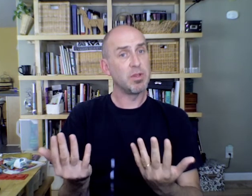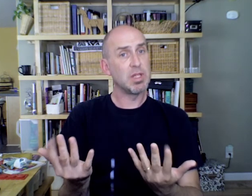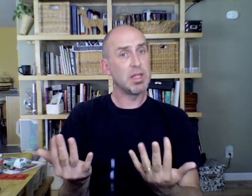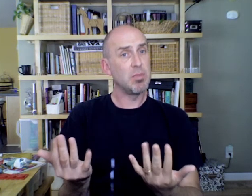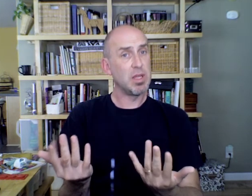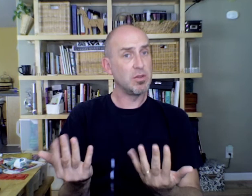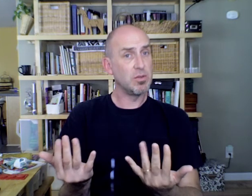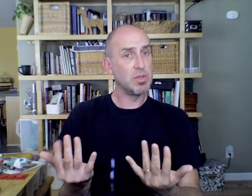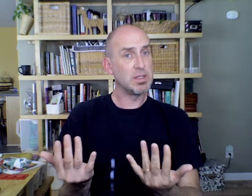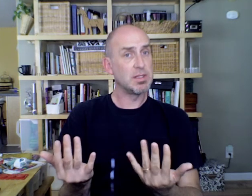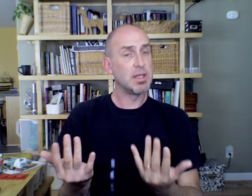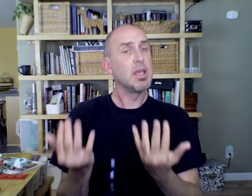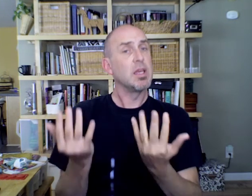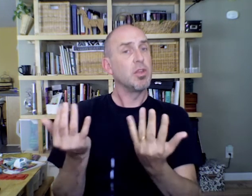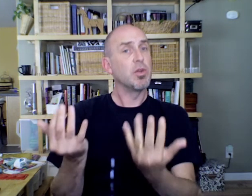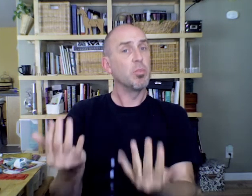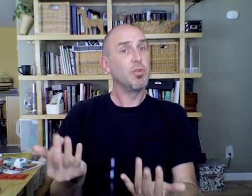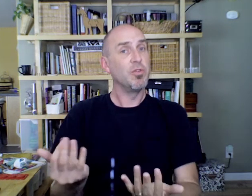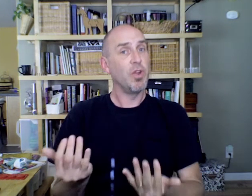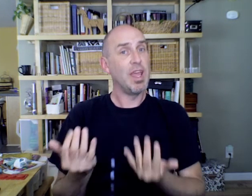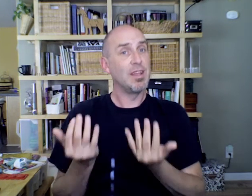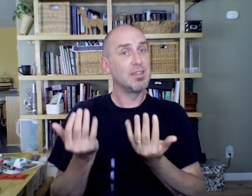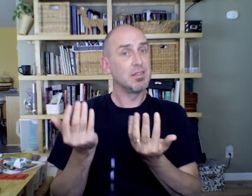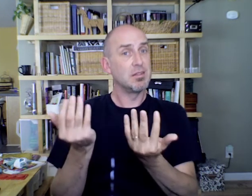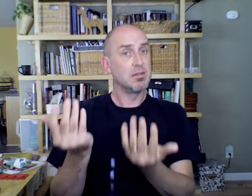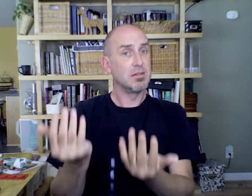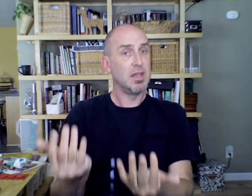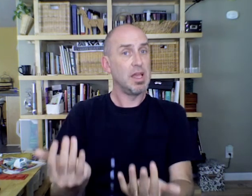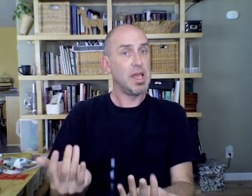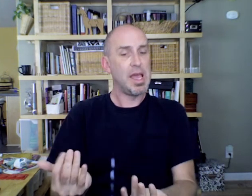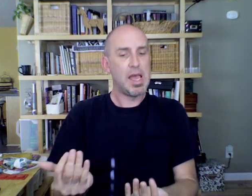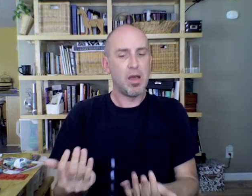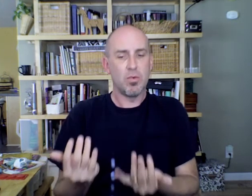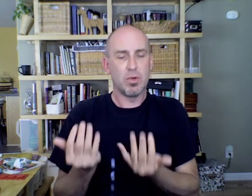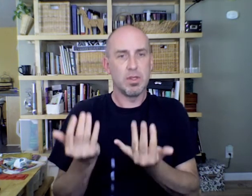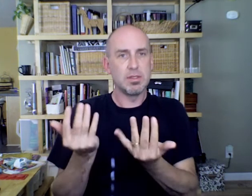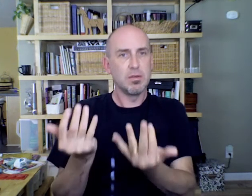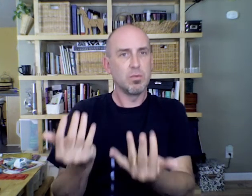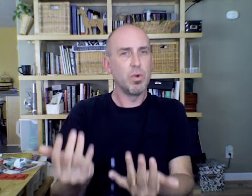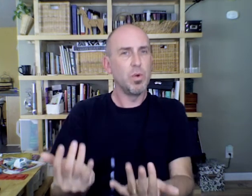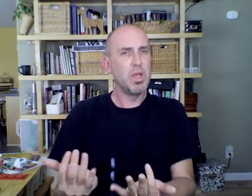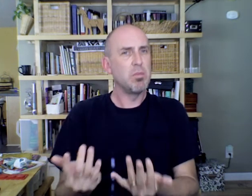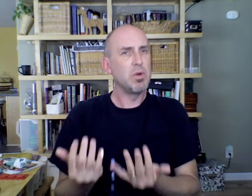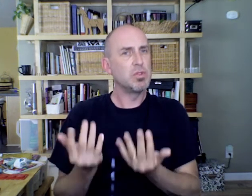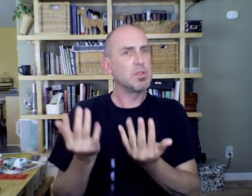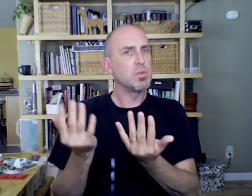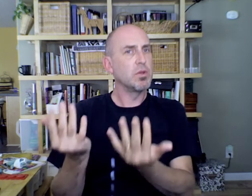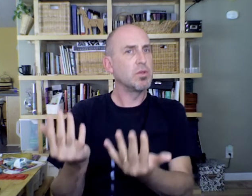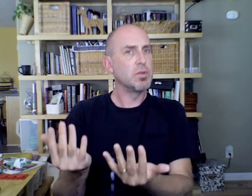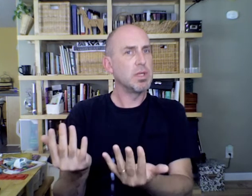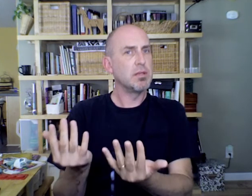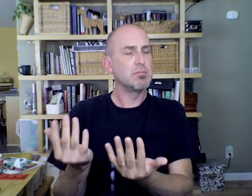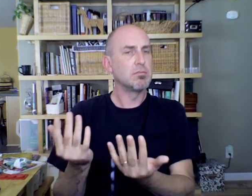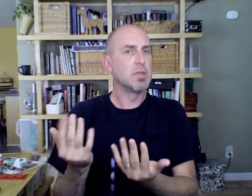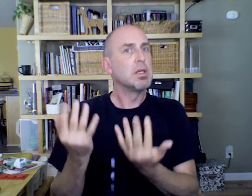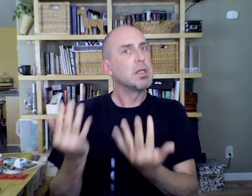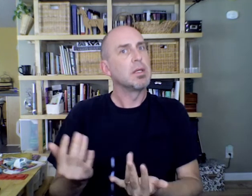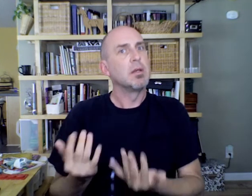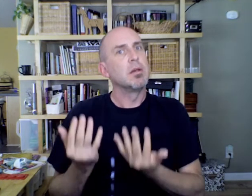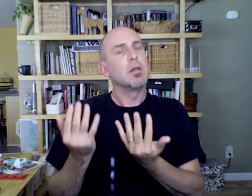slightly bent, and you do this. You can move your hands outward in these little rowing motions while you're doing it.